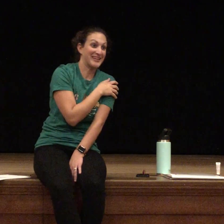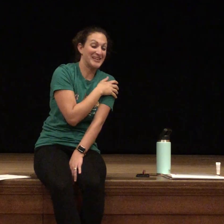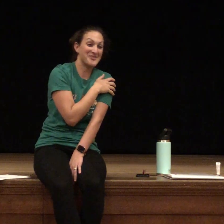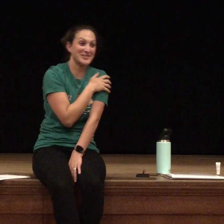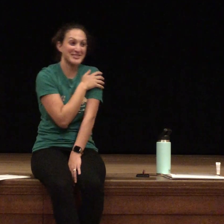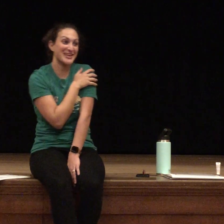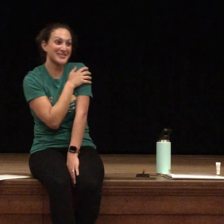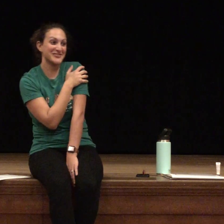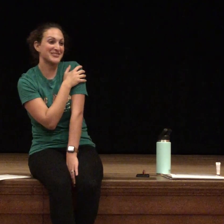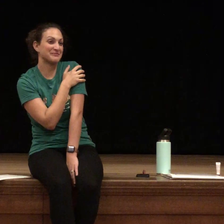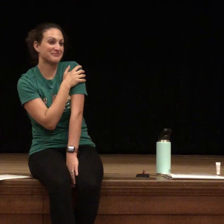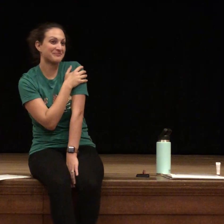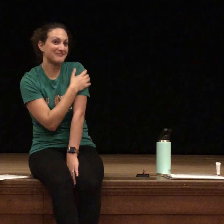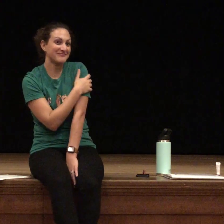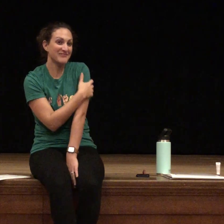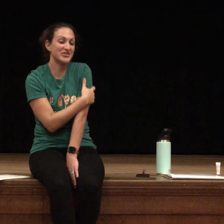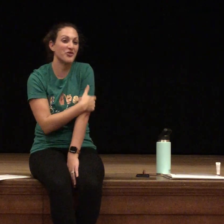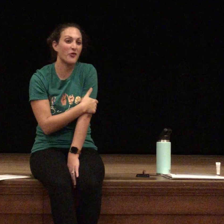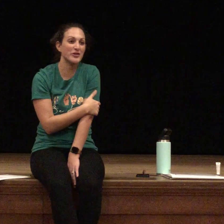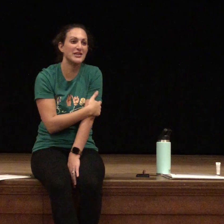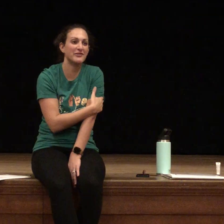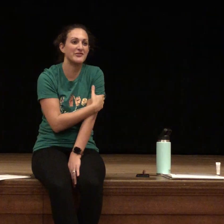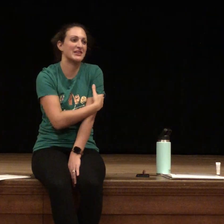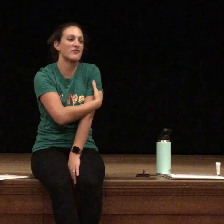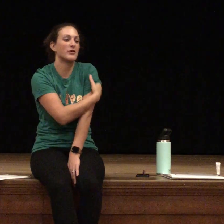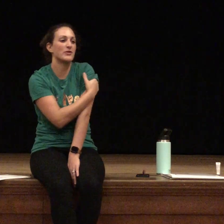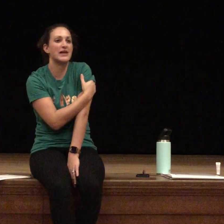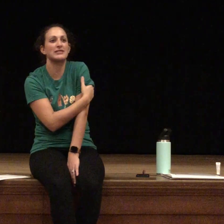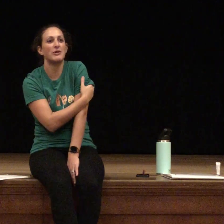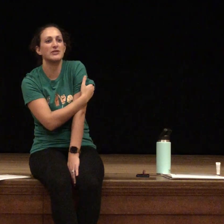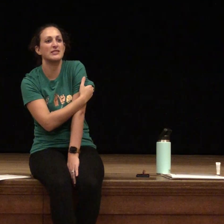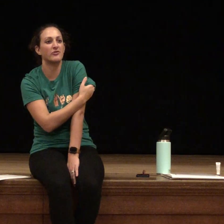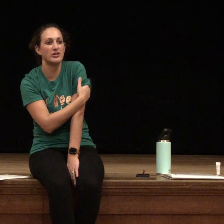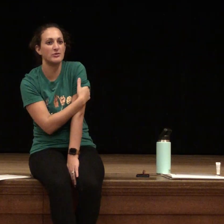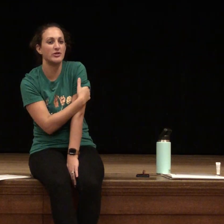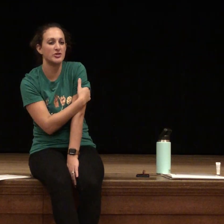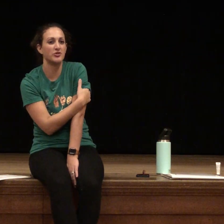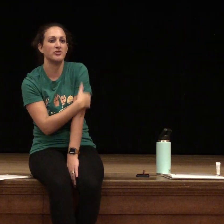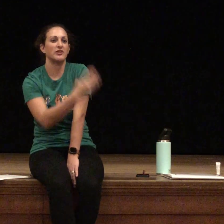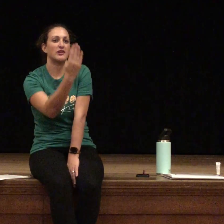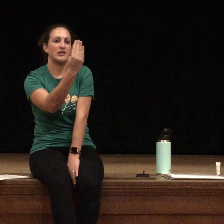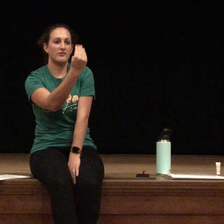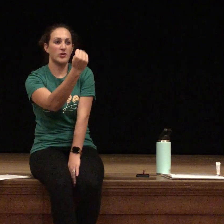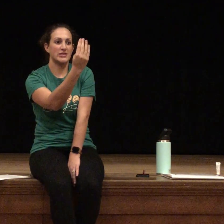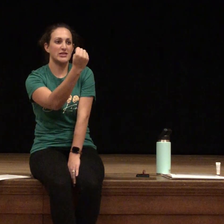Any questions on those? So 14 and 15, everyone always asks me what's the difference between the two. 14,